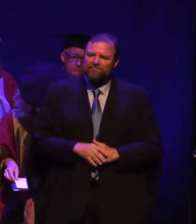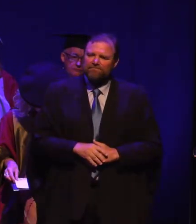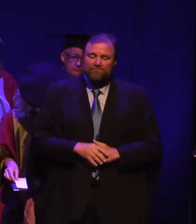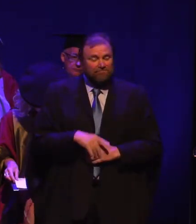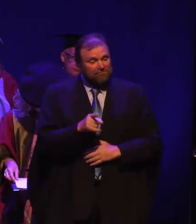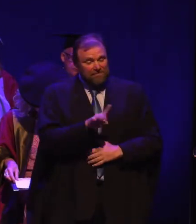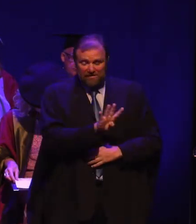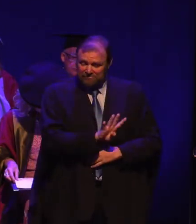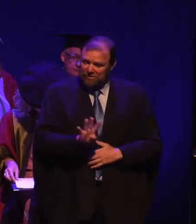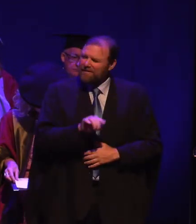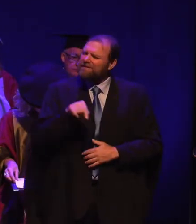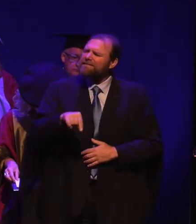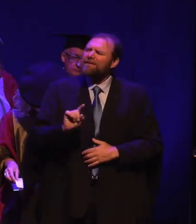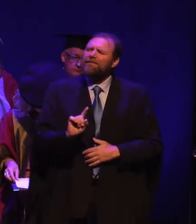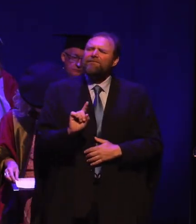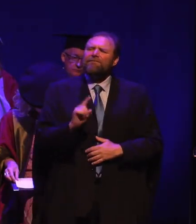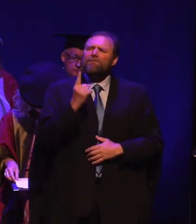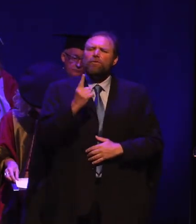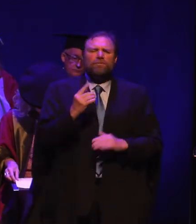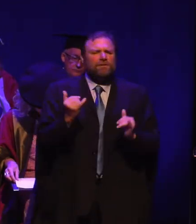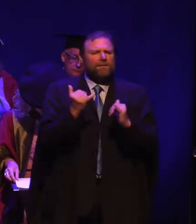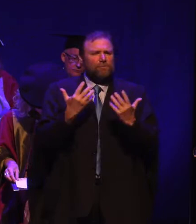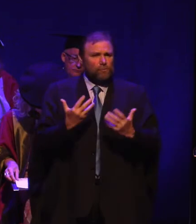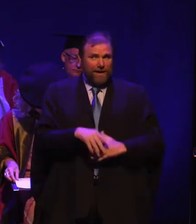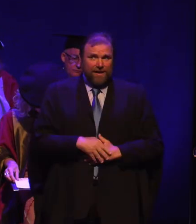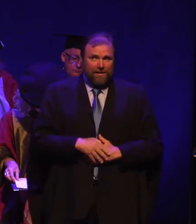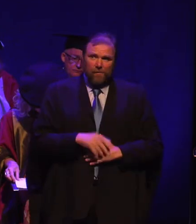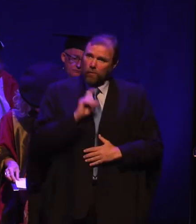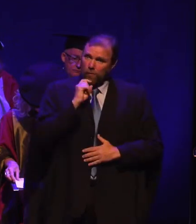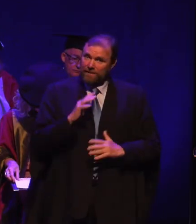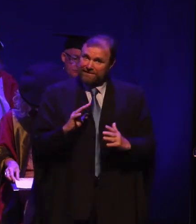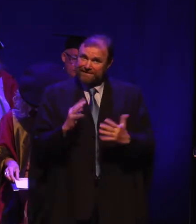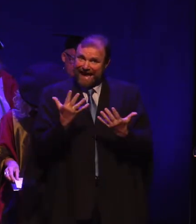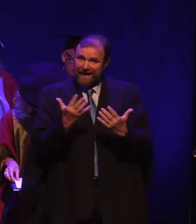this is the first of 10 ceremonies, will be